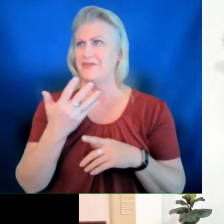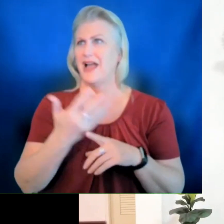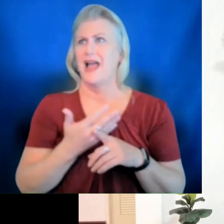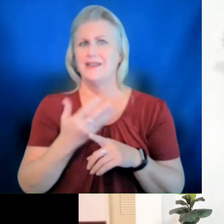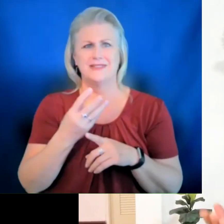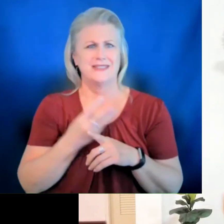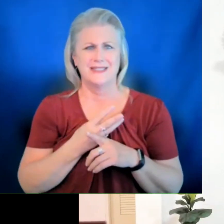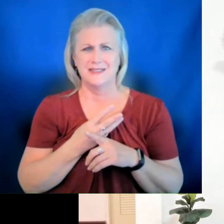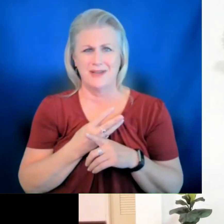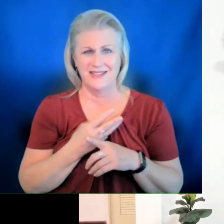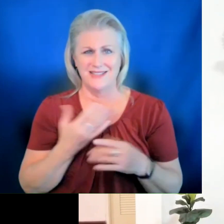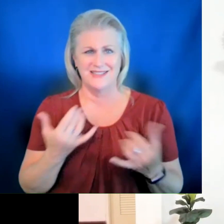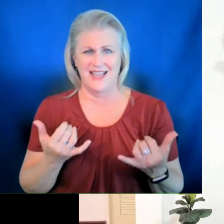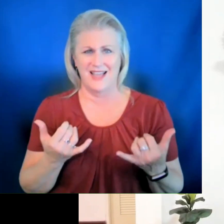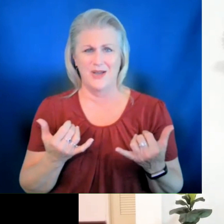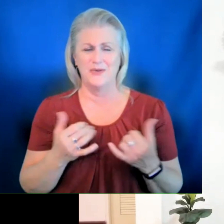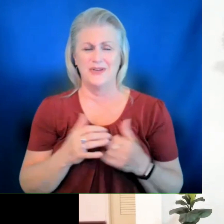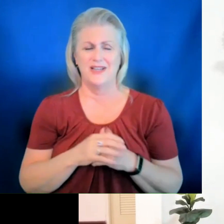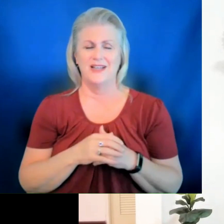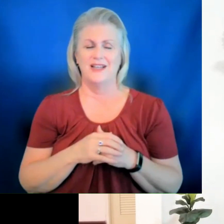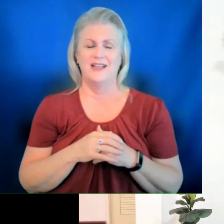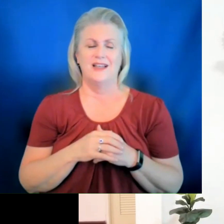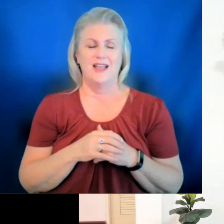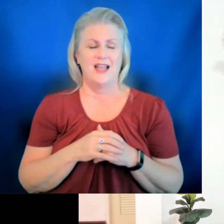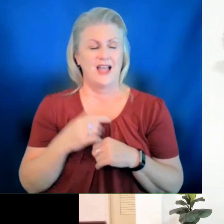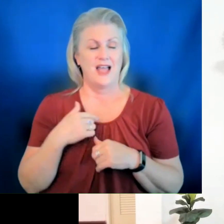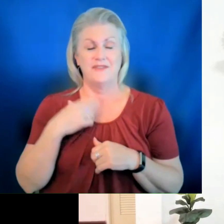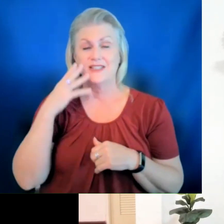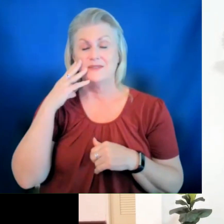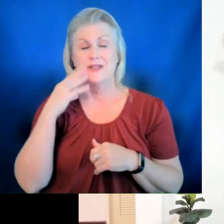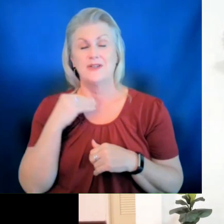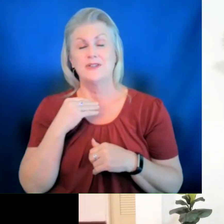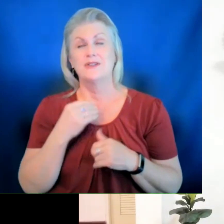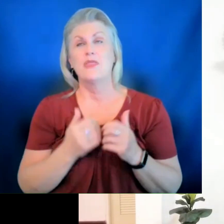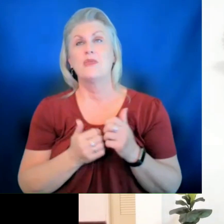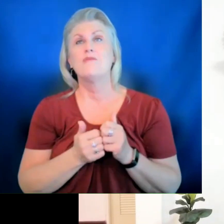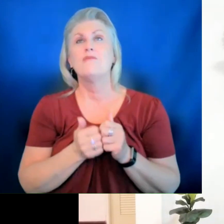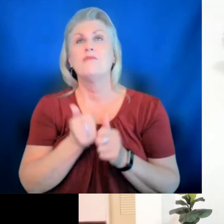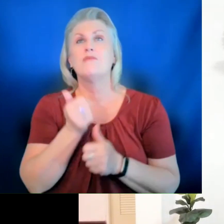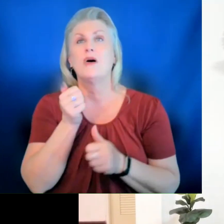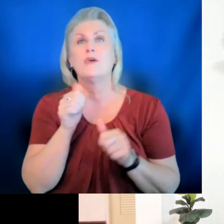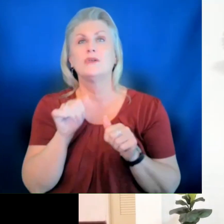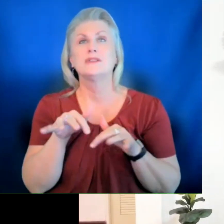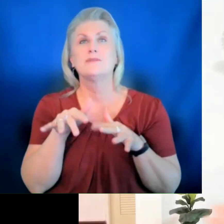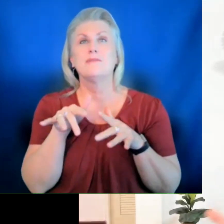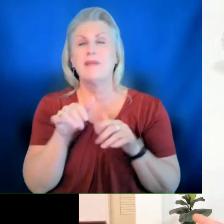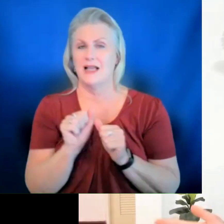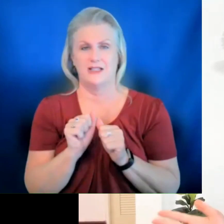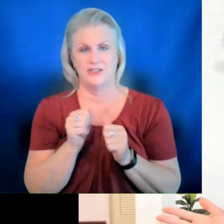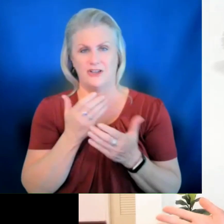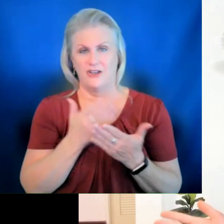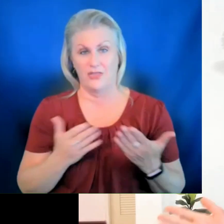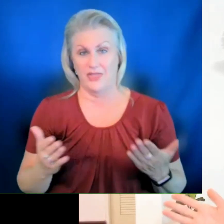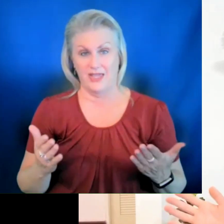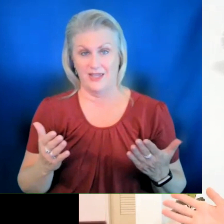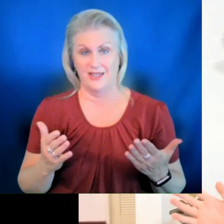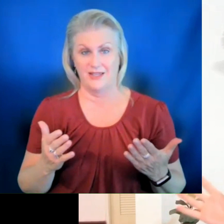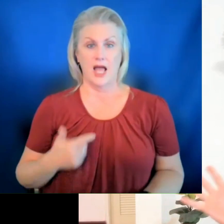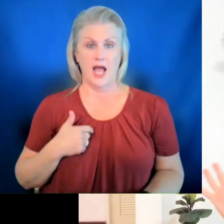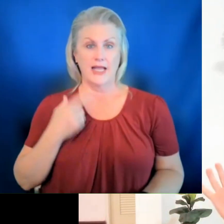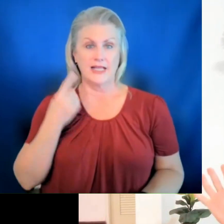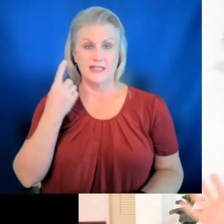traveling now for quite a few months, 5 months, 6 months, something like that. And I have experienced the